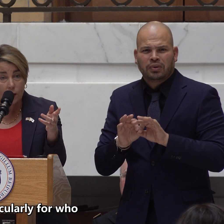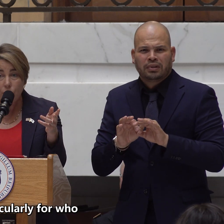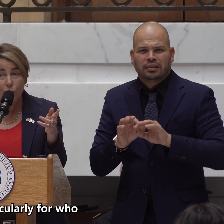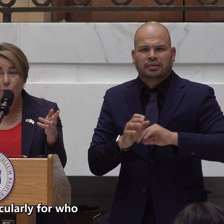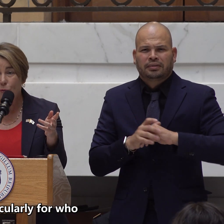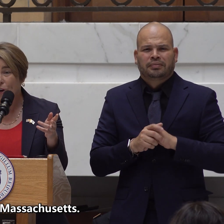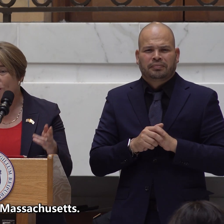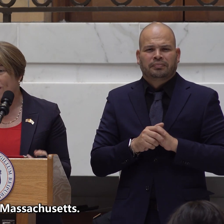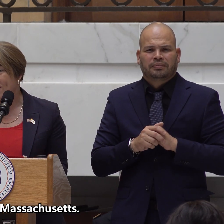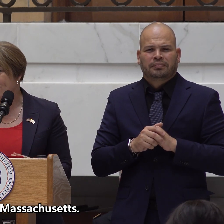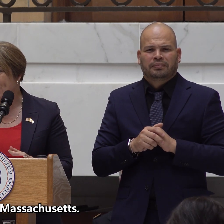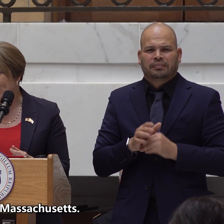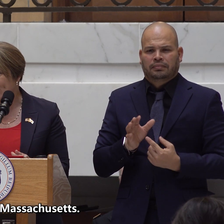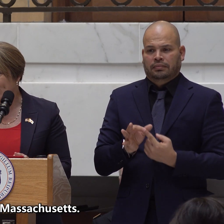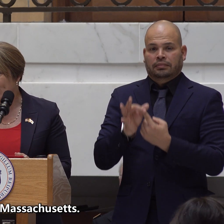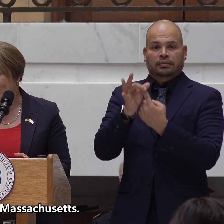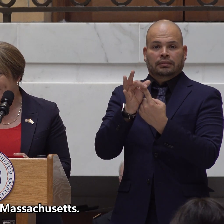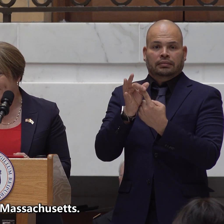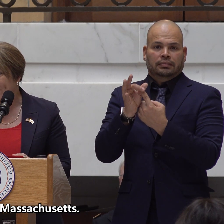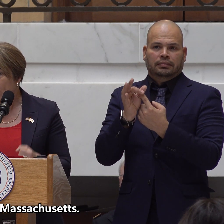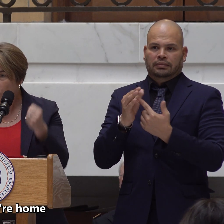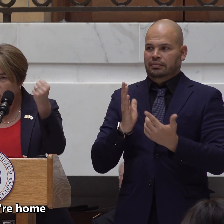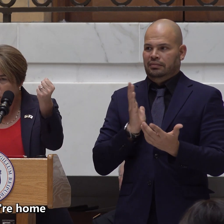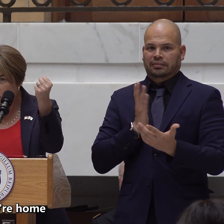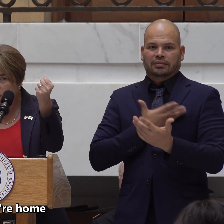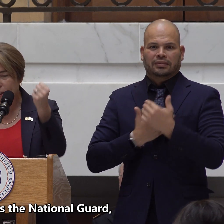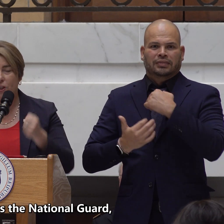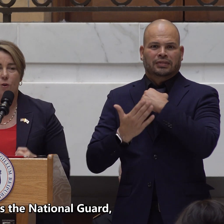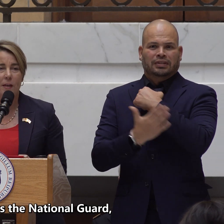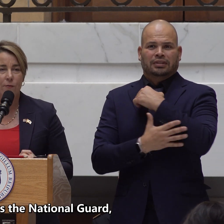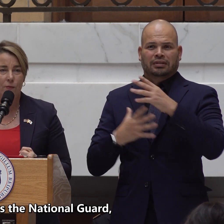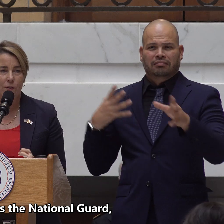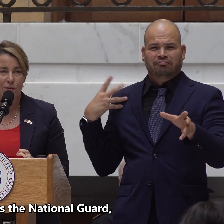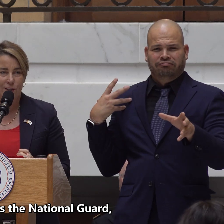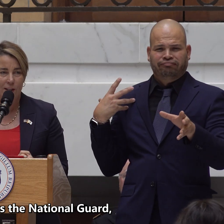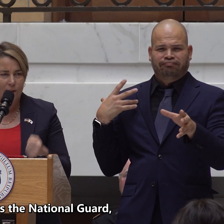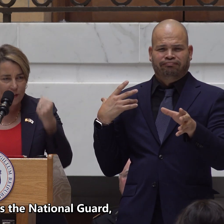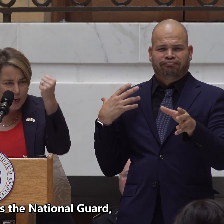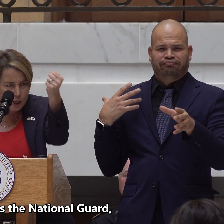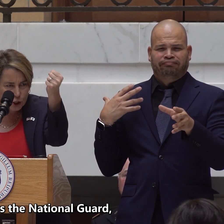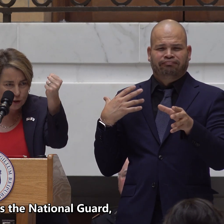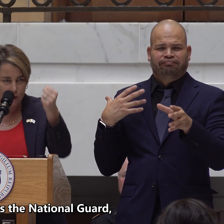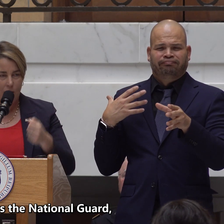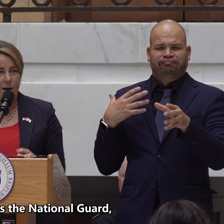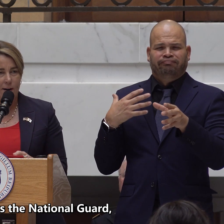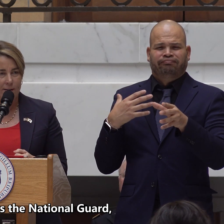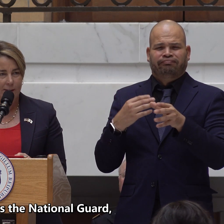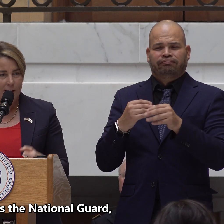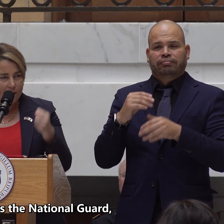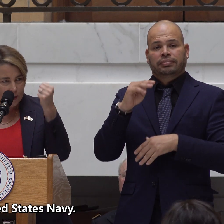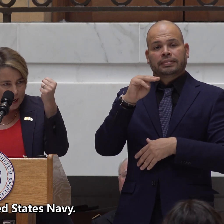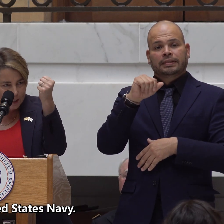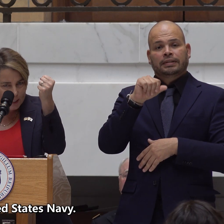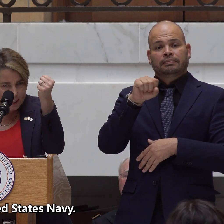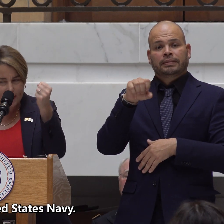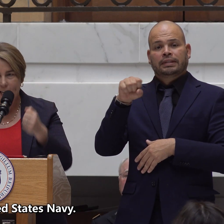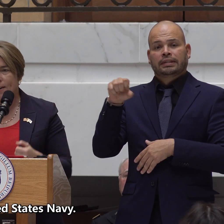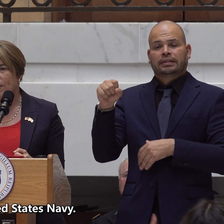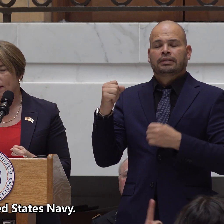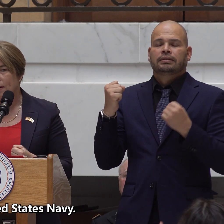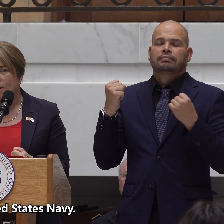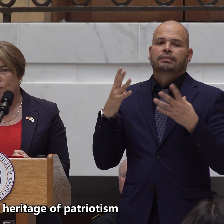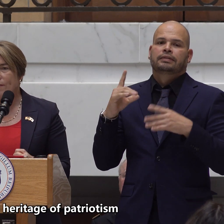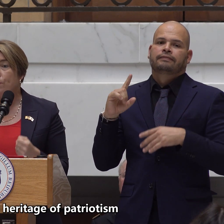and particularly for who we are in Massachusetts. We're home to so many firsts: the National Guard, the United